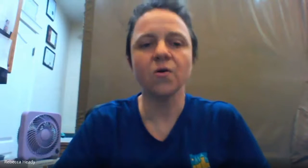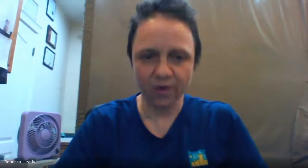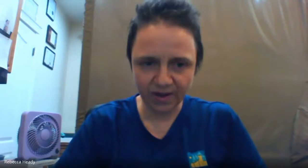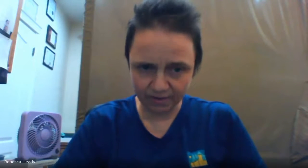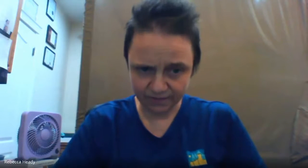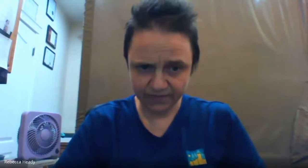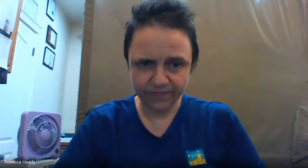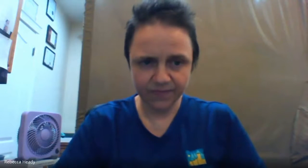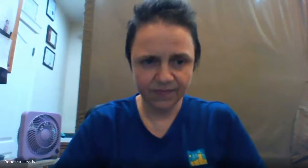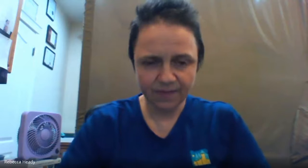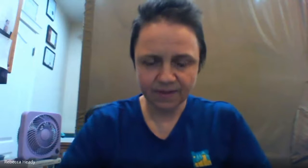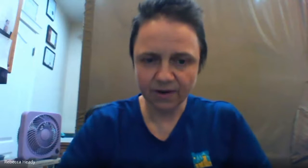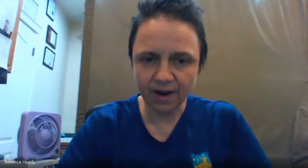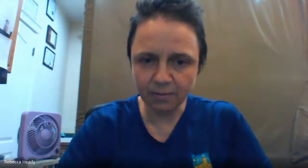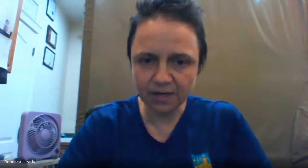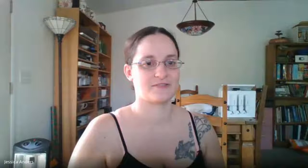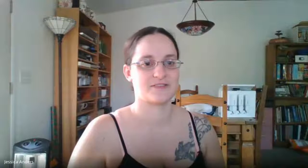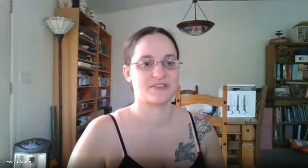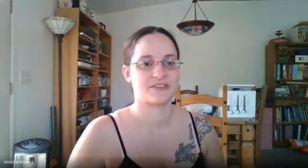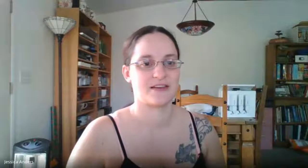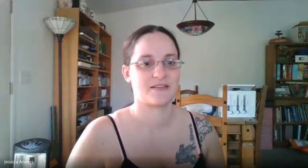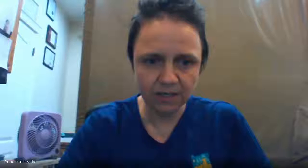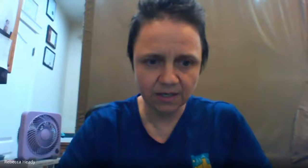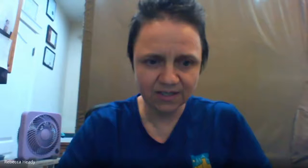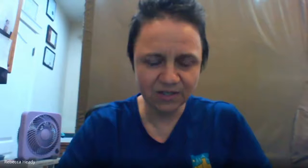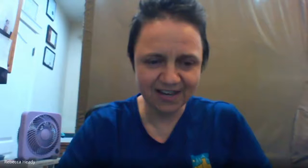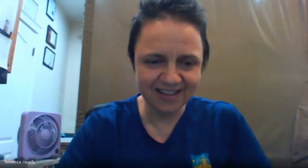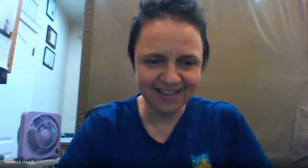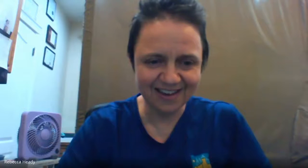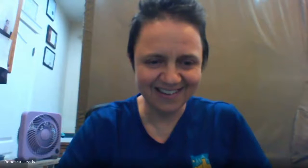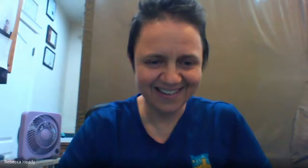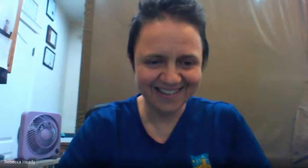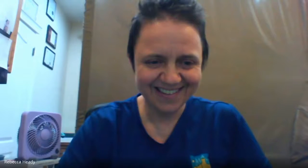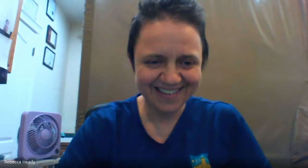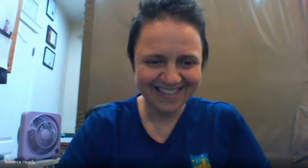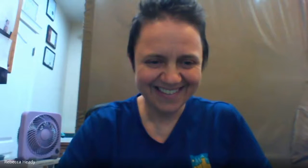Oh, okay. Sorry, Yeah. I'm letting somebody in. Did you guys get that?